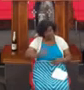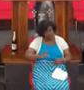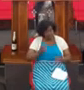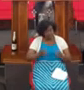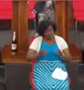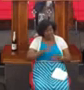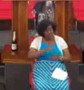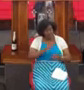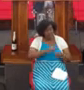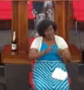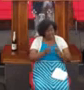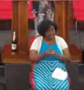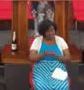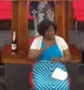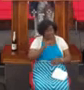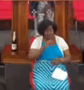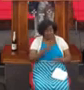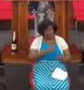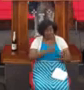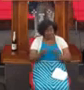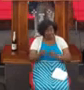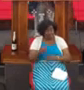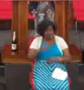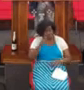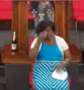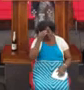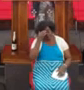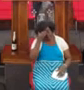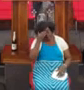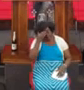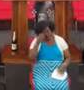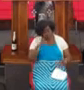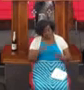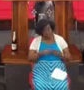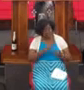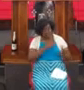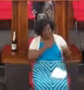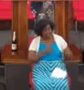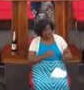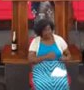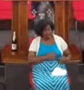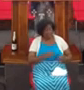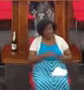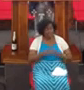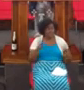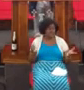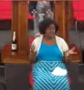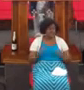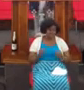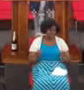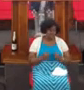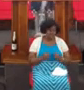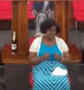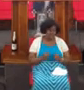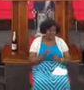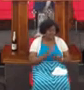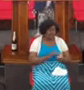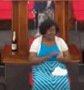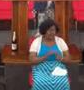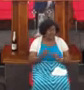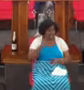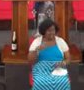religion does not move from your head to your heart, you are in plenty of trouble. The Bible tells us,